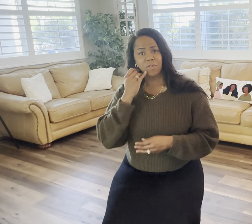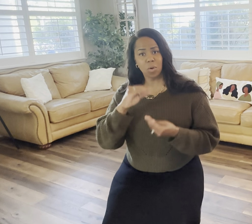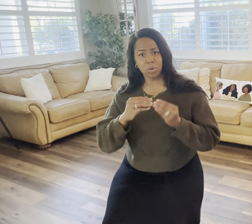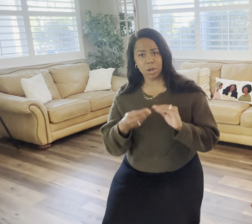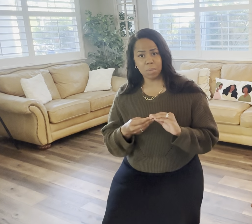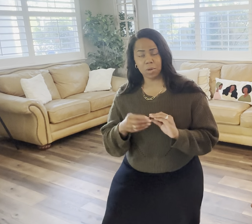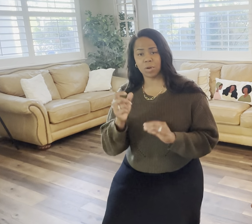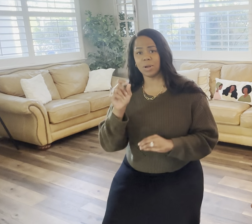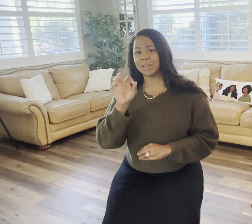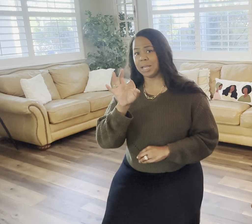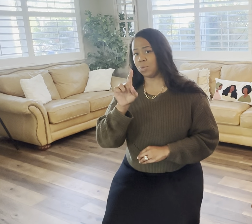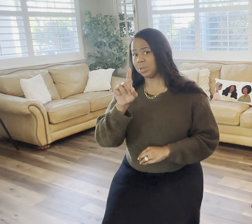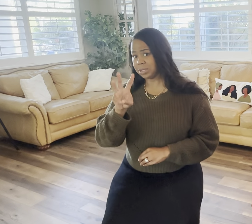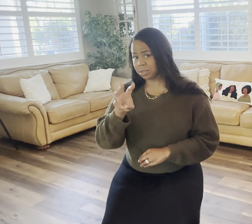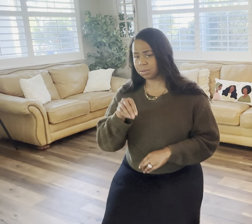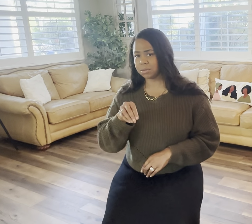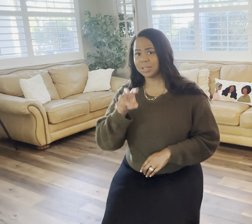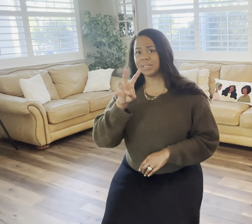is